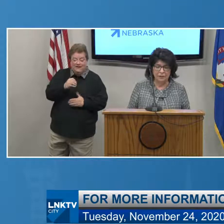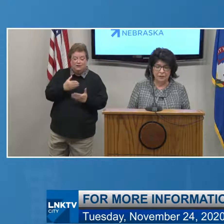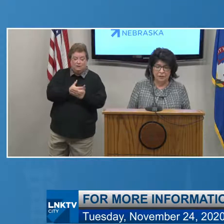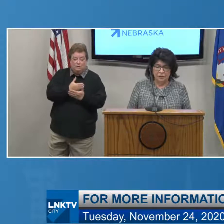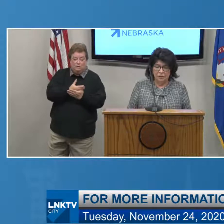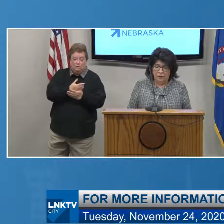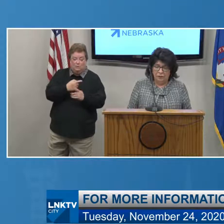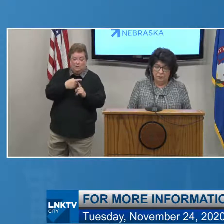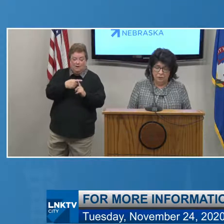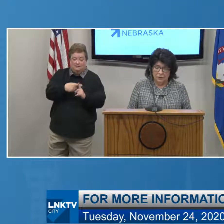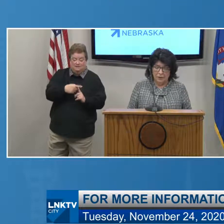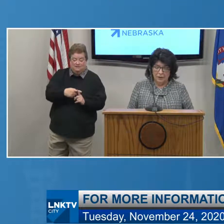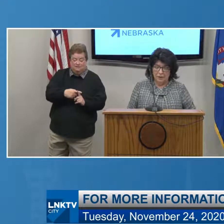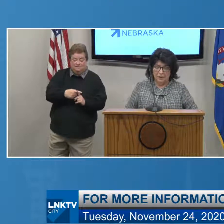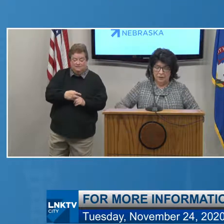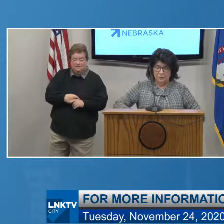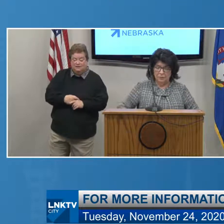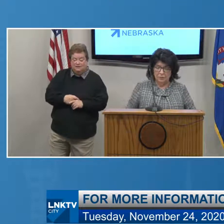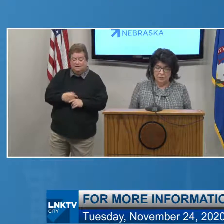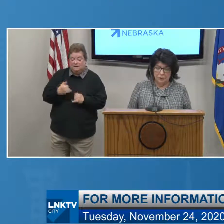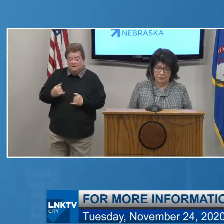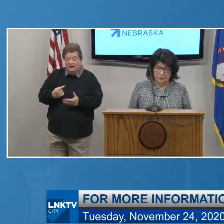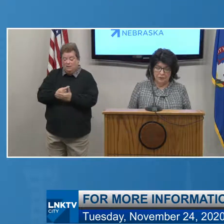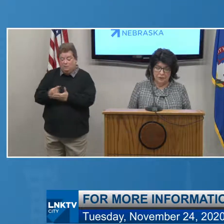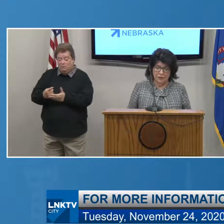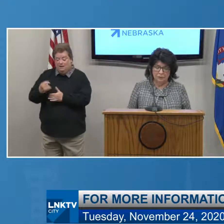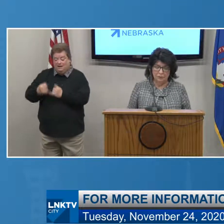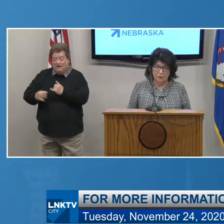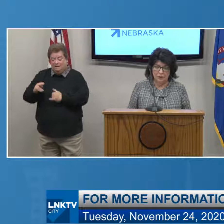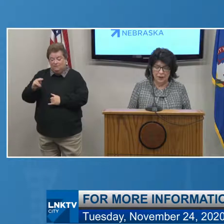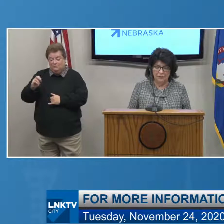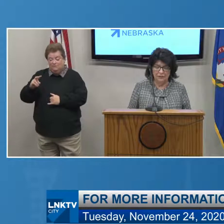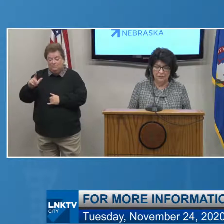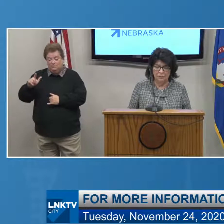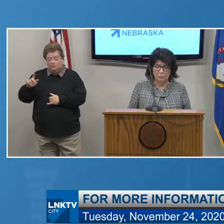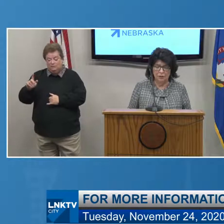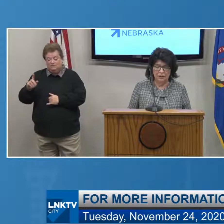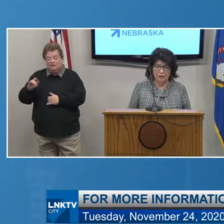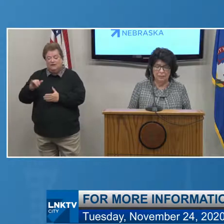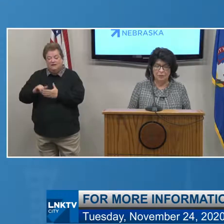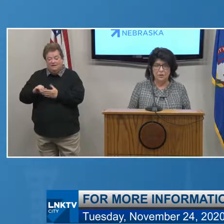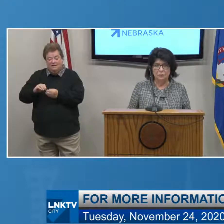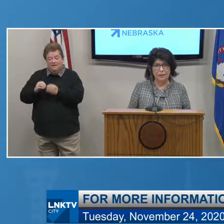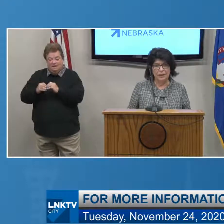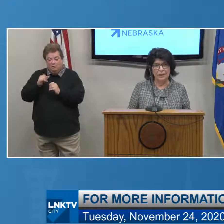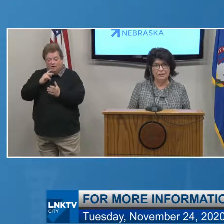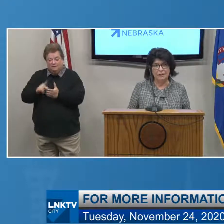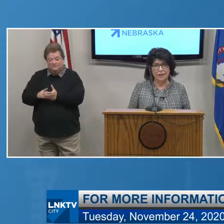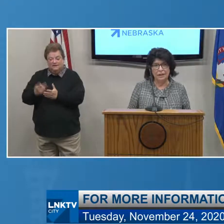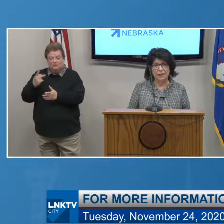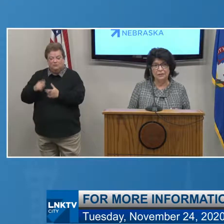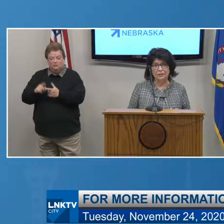cases. For the week ending November 21st, our number of new cases has more than doubled to